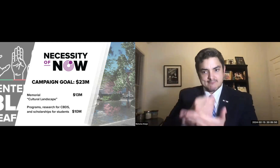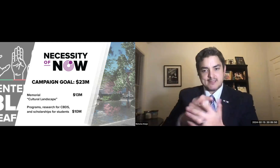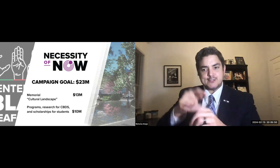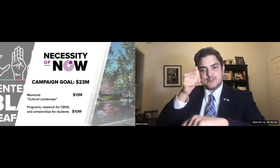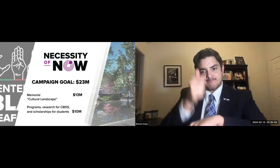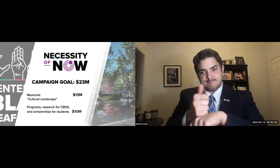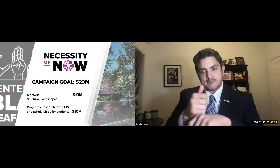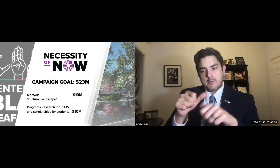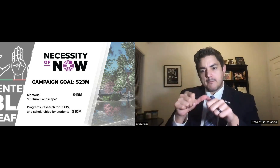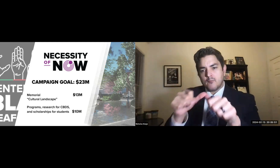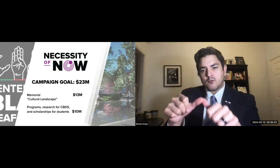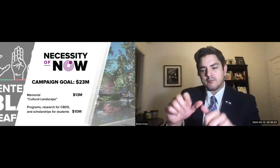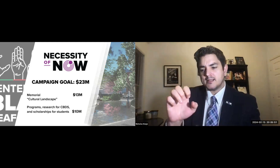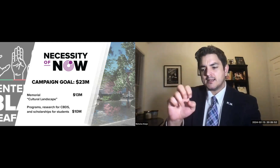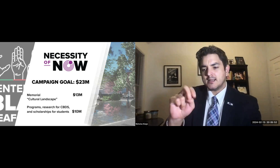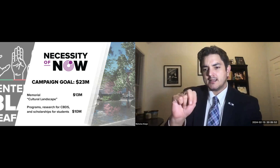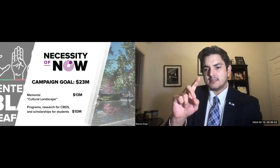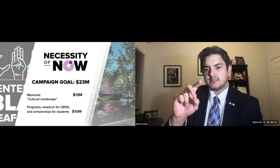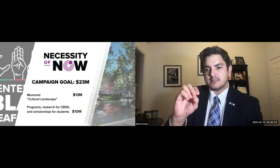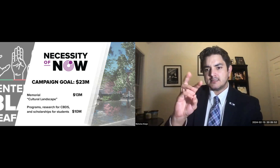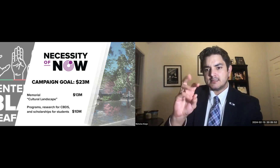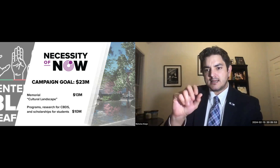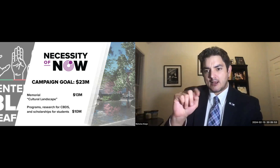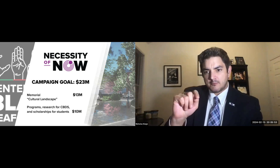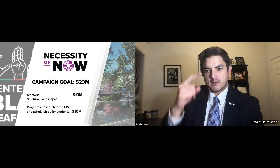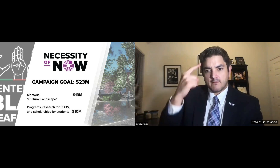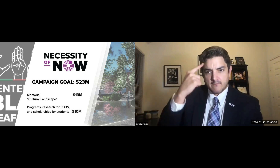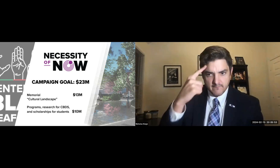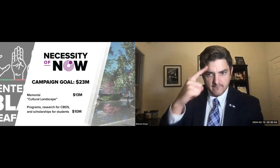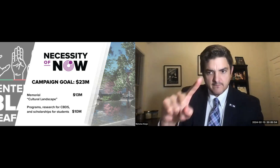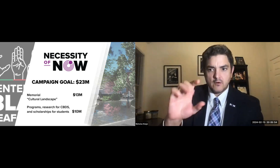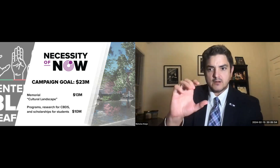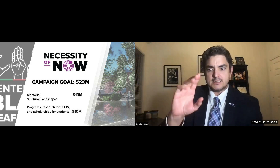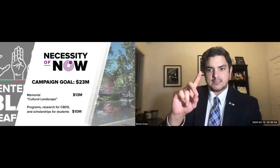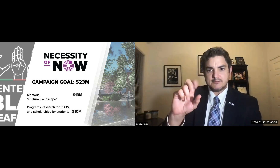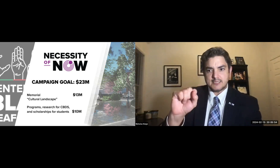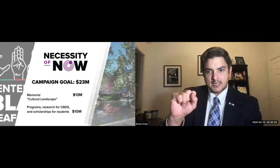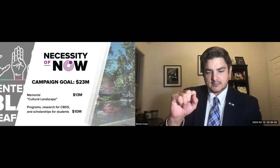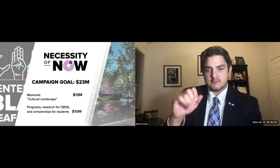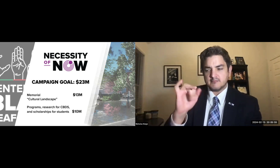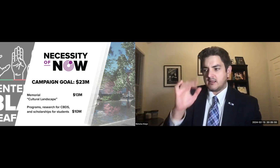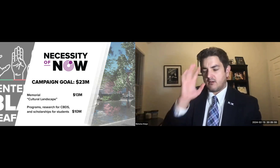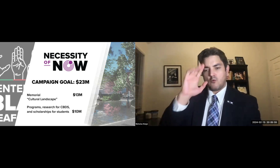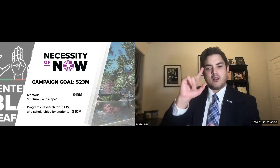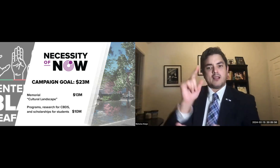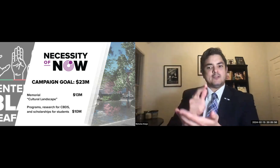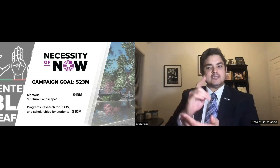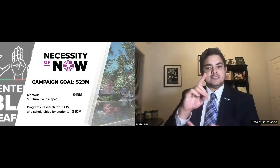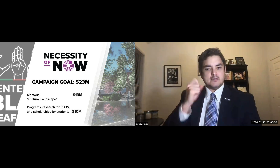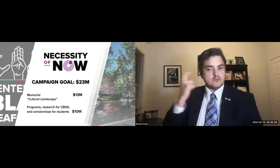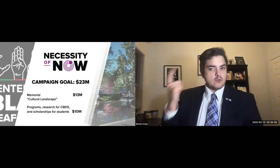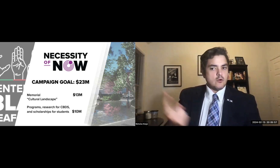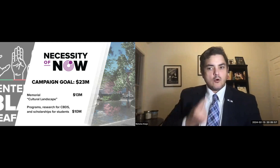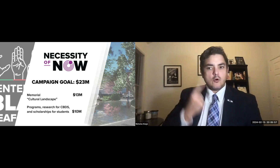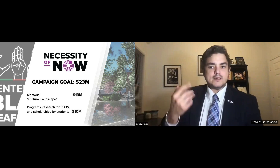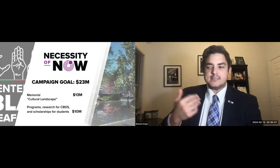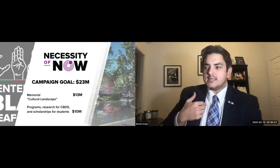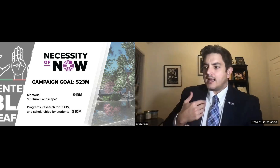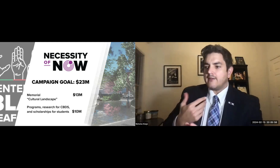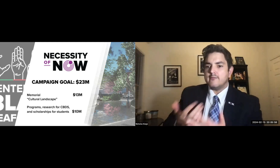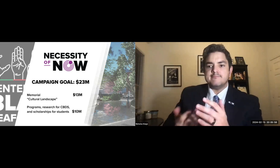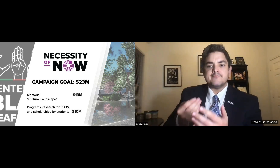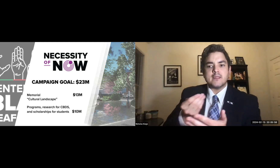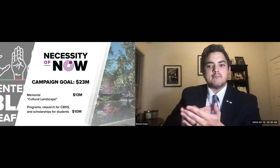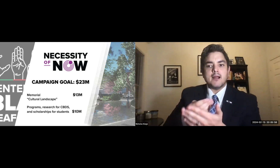information about that history. So Gallaudet wants to have a permanent endowment set up for the Center for Black